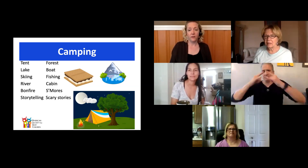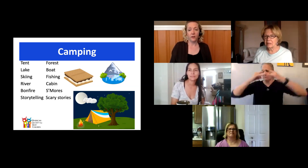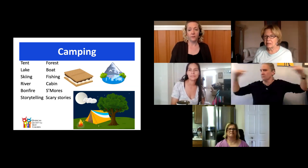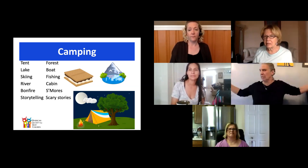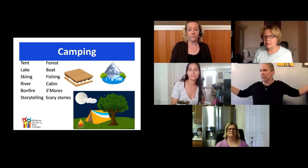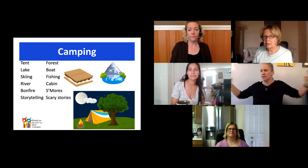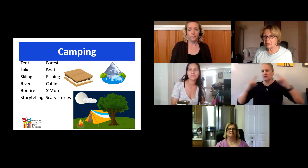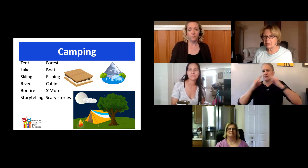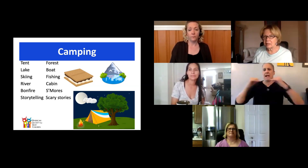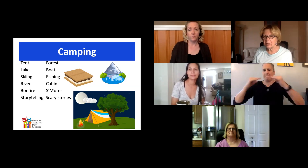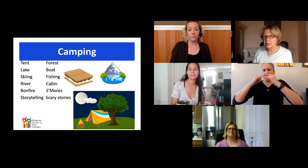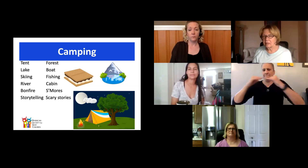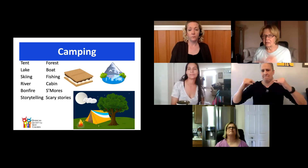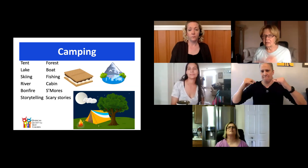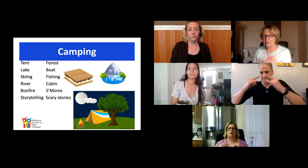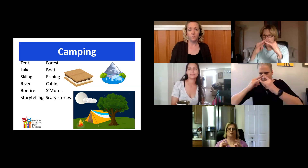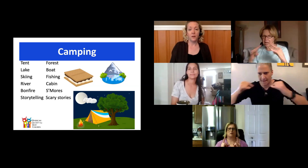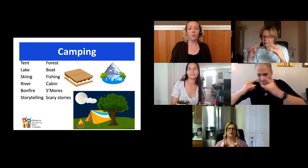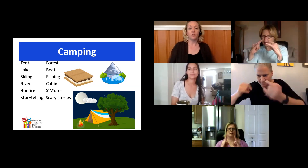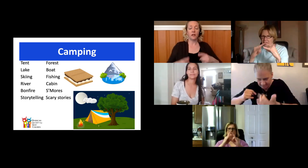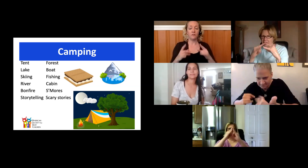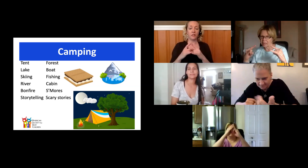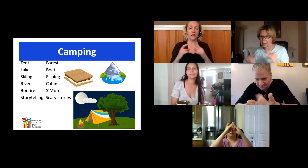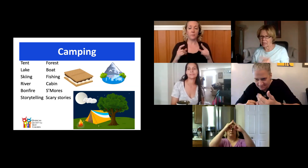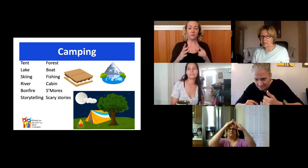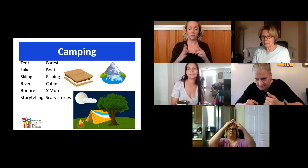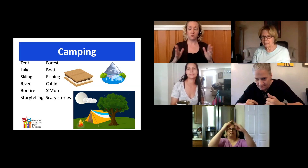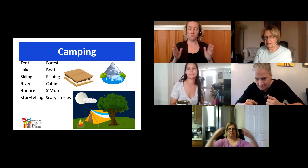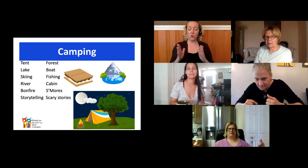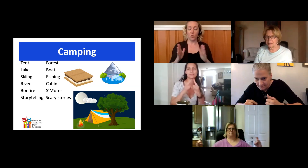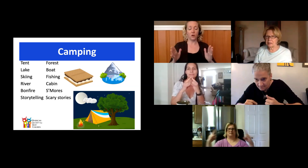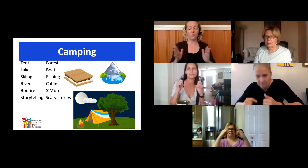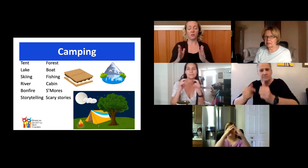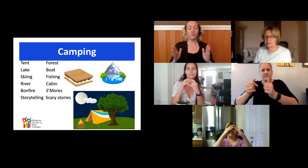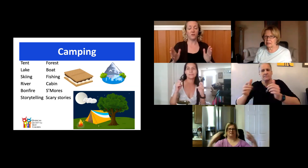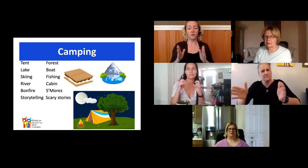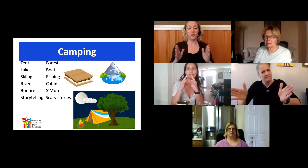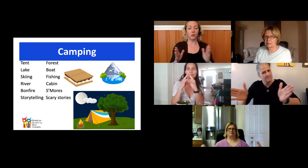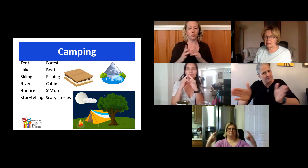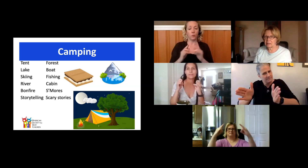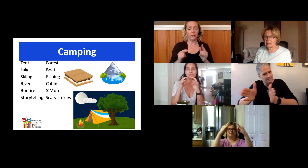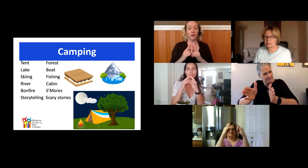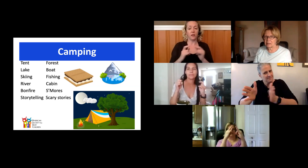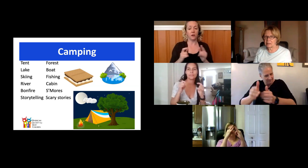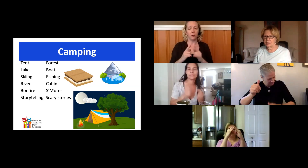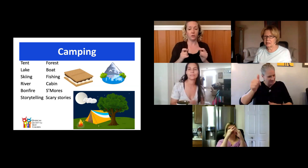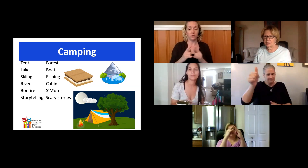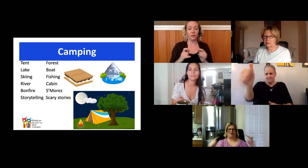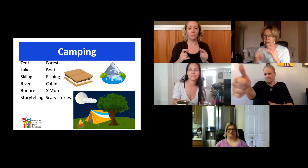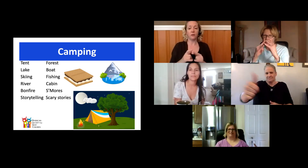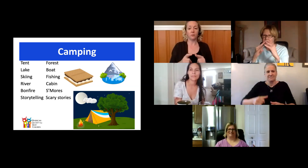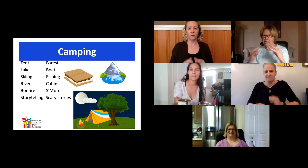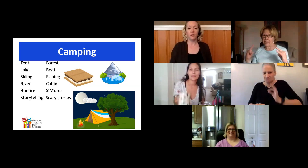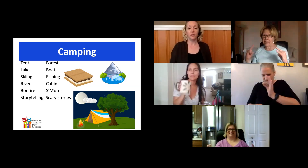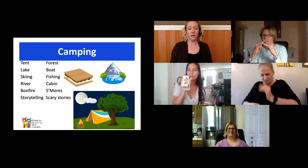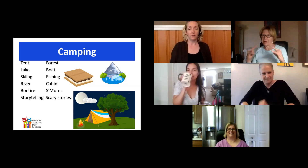Deborah, to kind of just keep it, you don't want to go much further than like shoulder width. There you go. Just keep there. Yeah. Little big, not